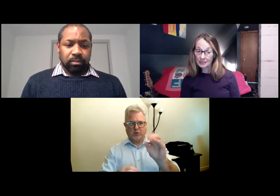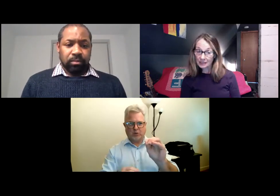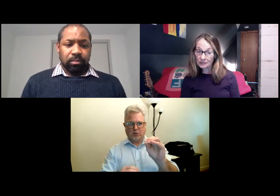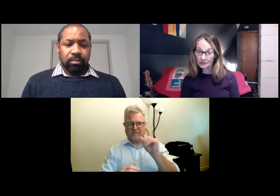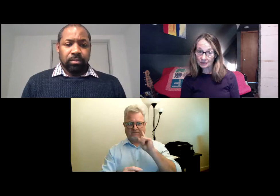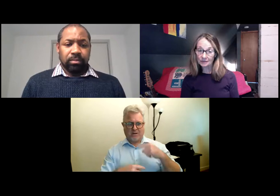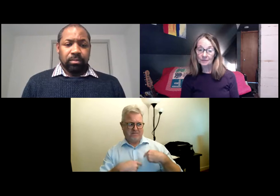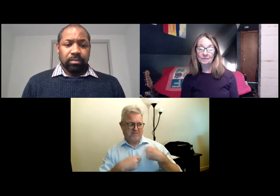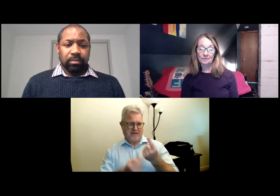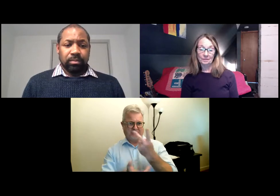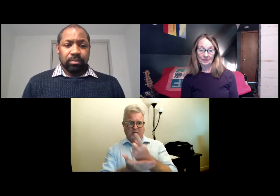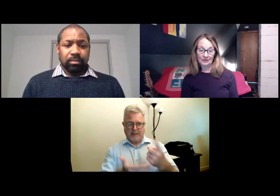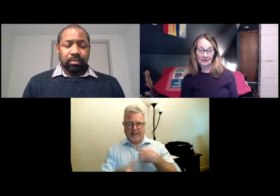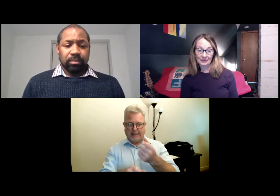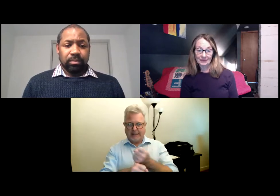to be tested.